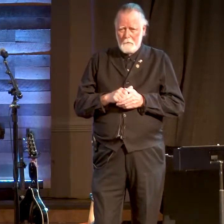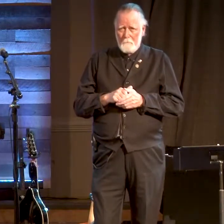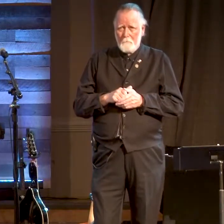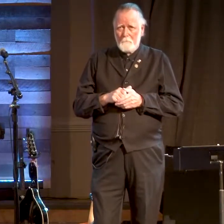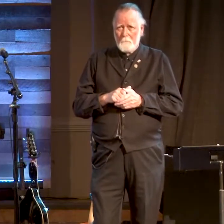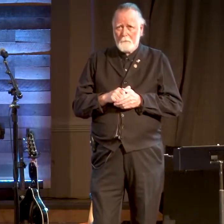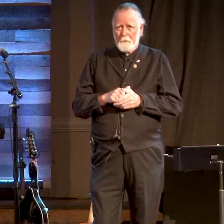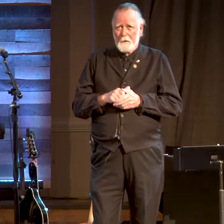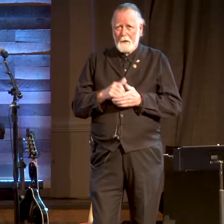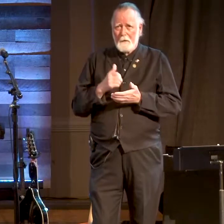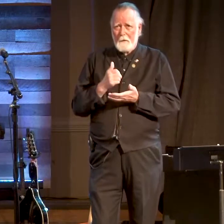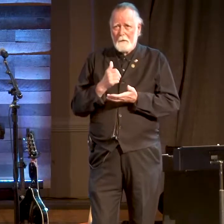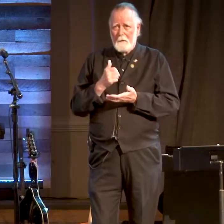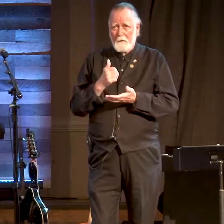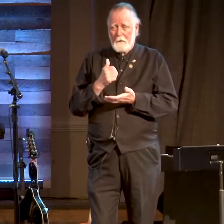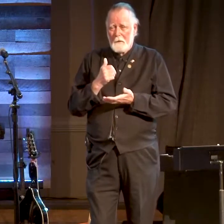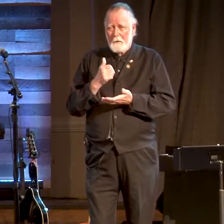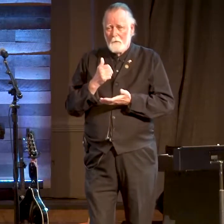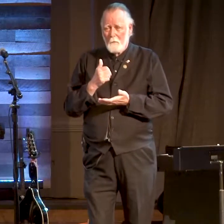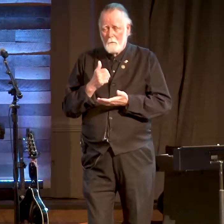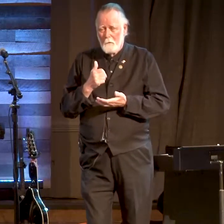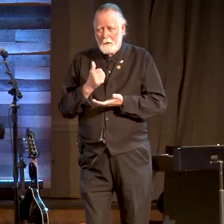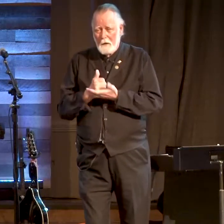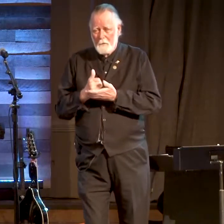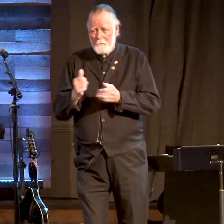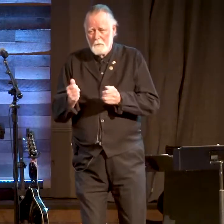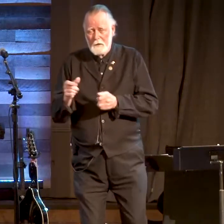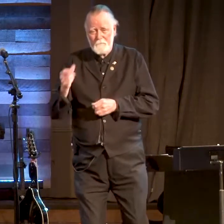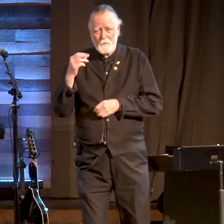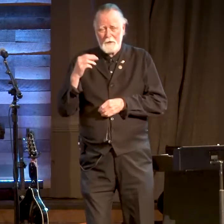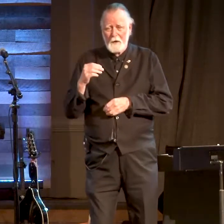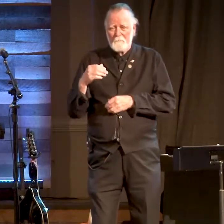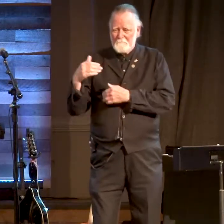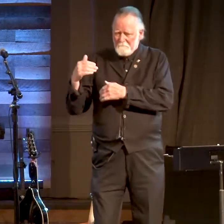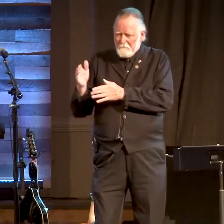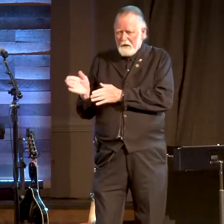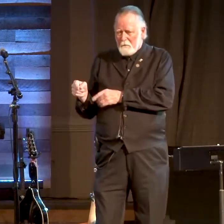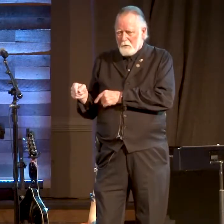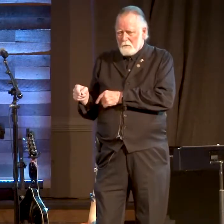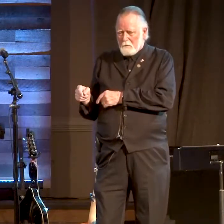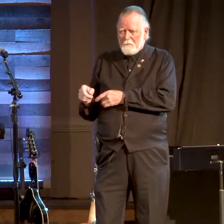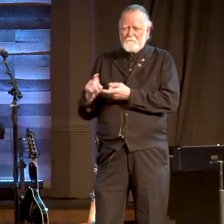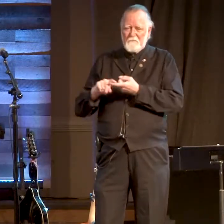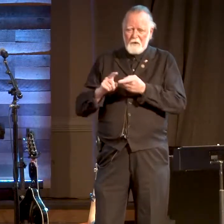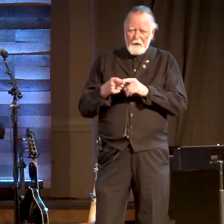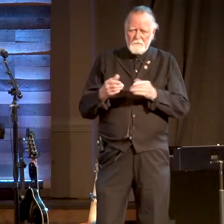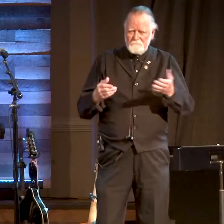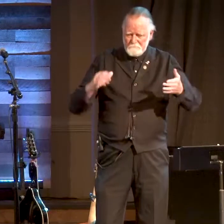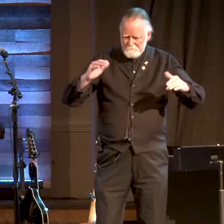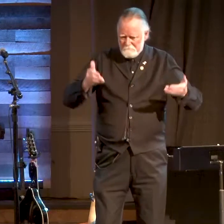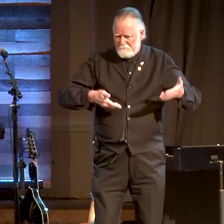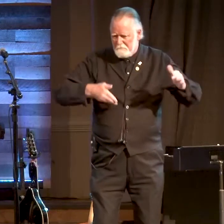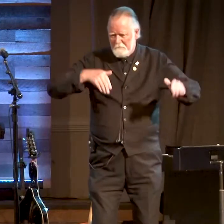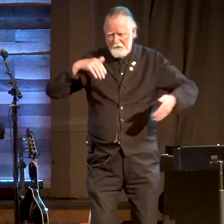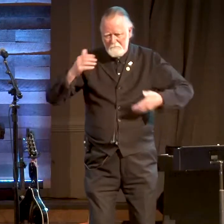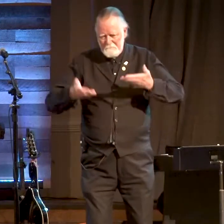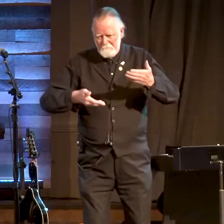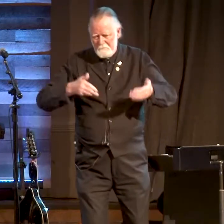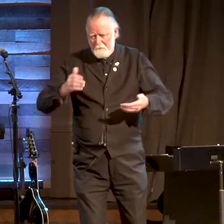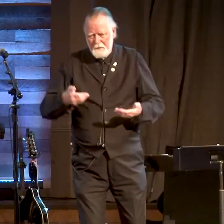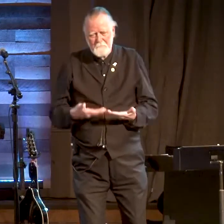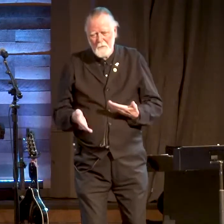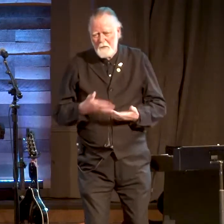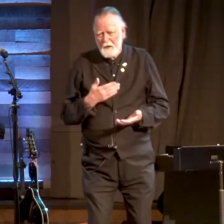help to get the word out about the service. If you have neighbors or you know of friends or friends of friends that are